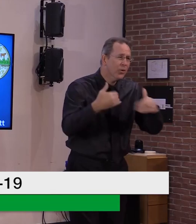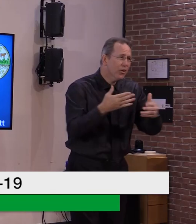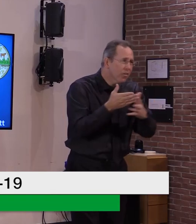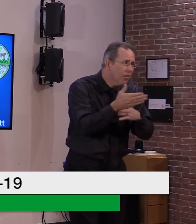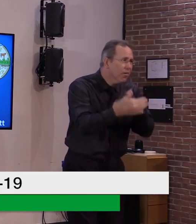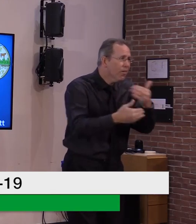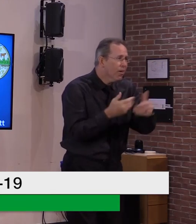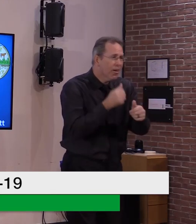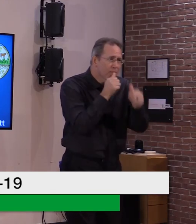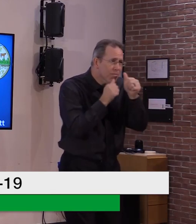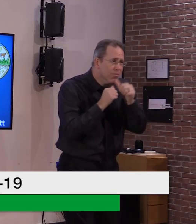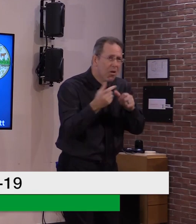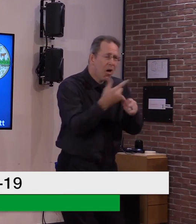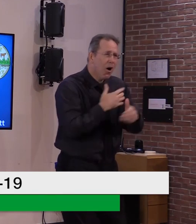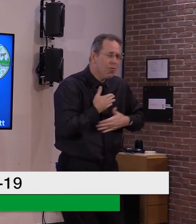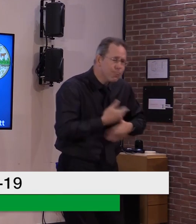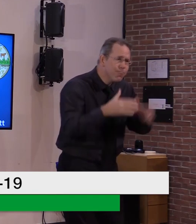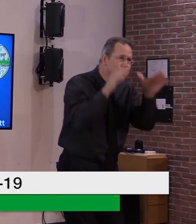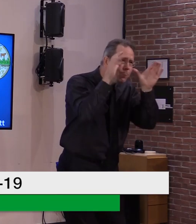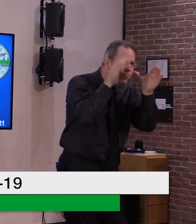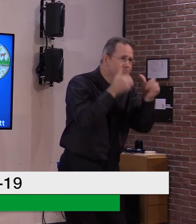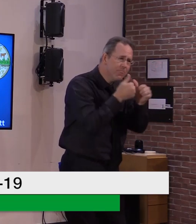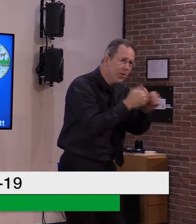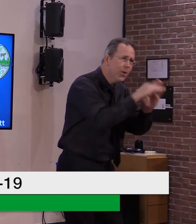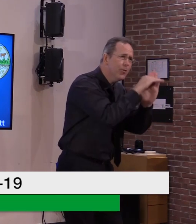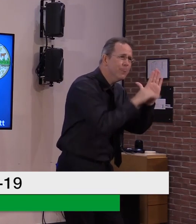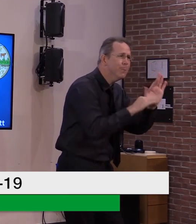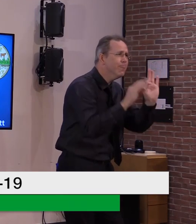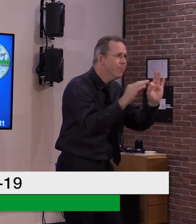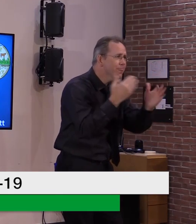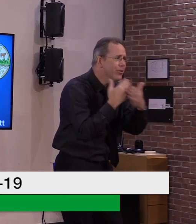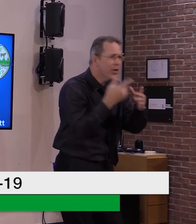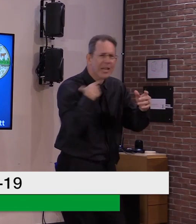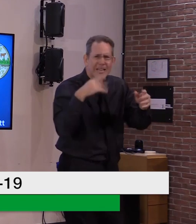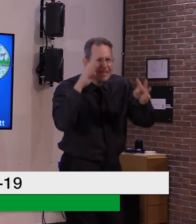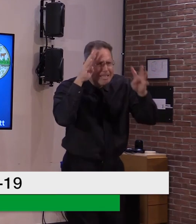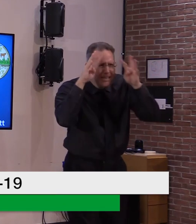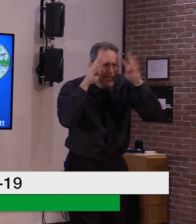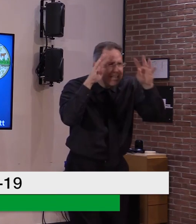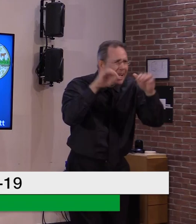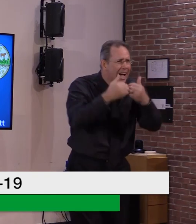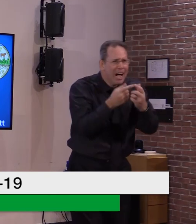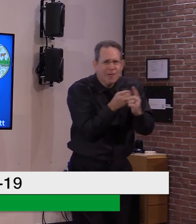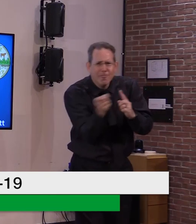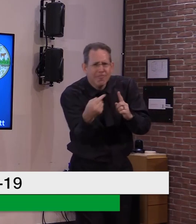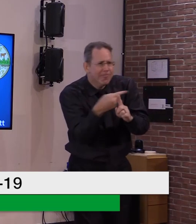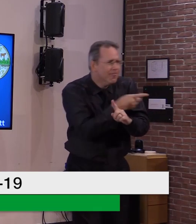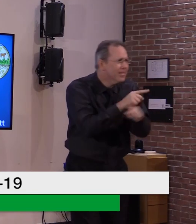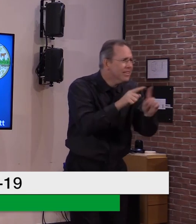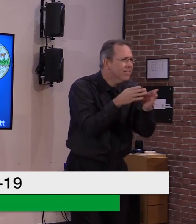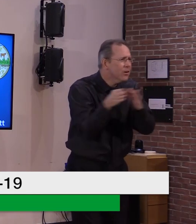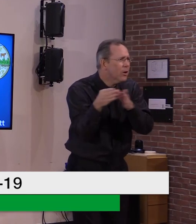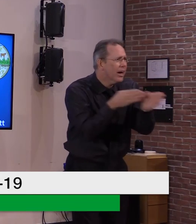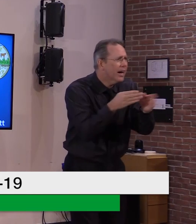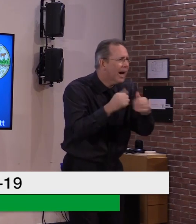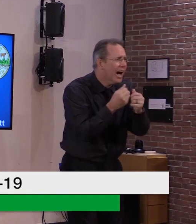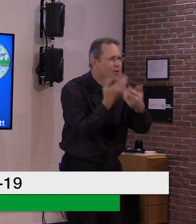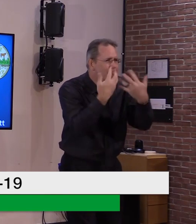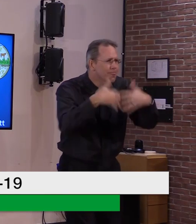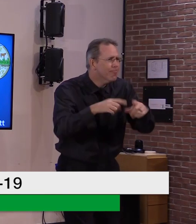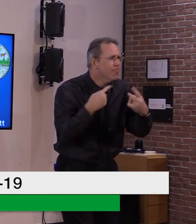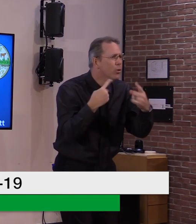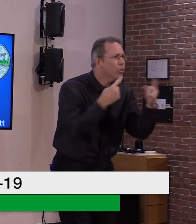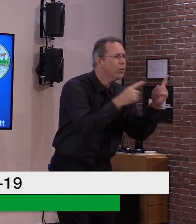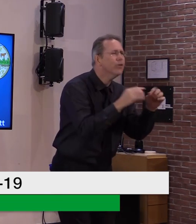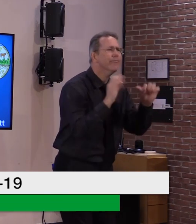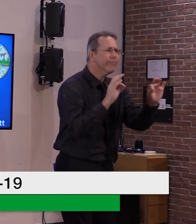sense our ingenuity and so forth to get us through this we're going to need to dig deep and get a little bit more of that and use a little